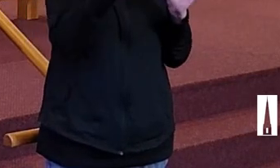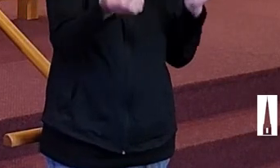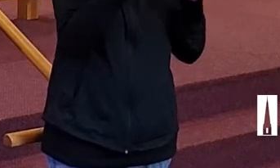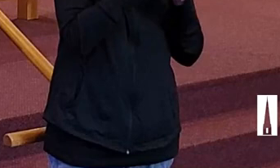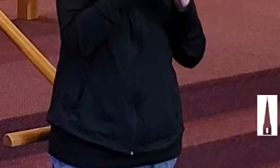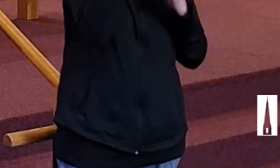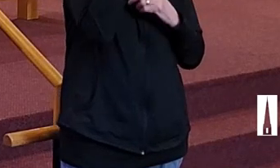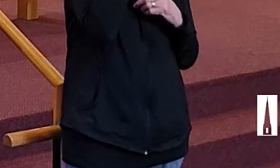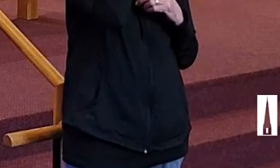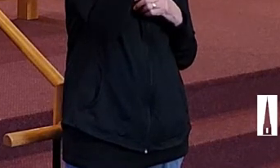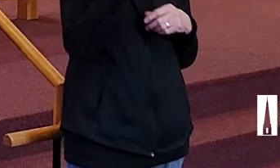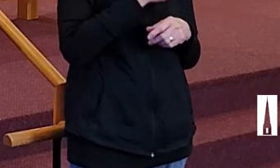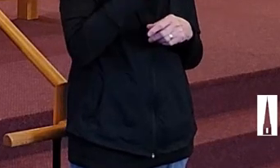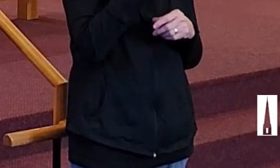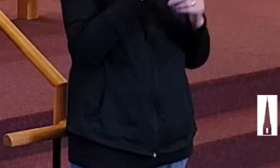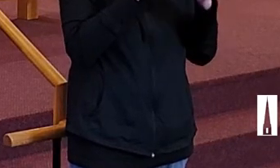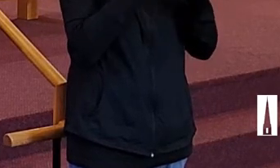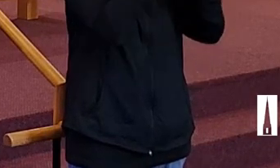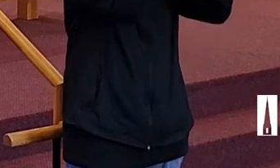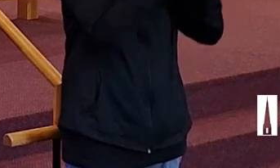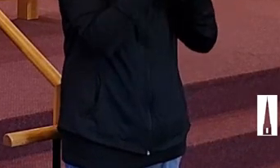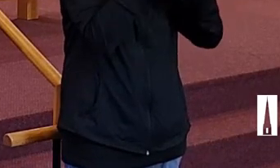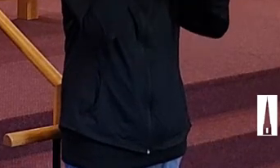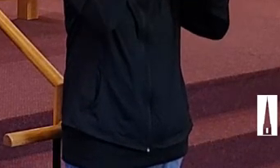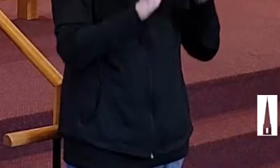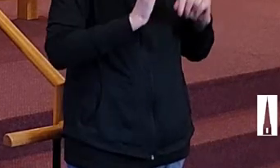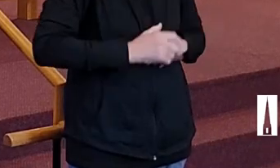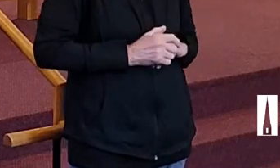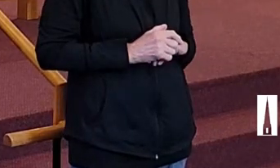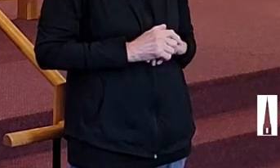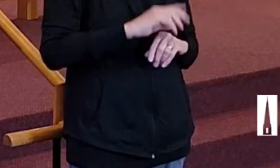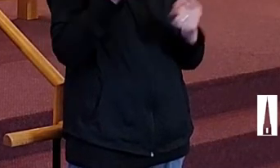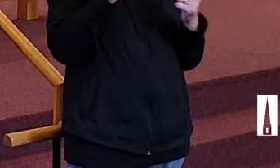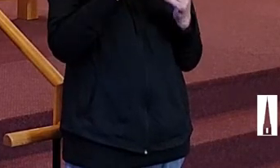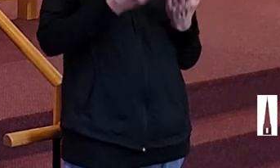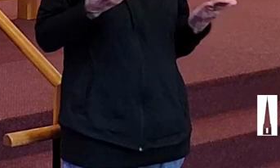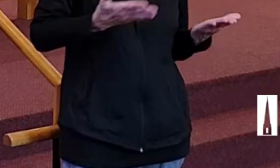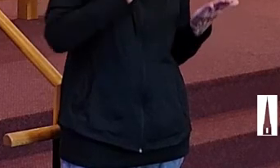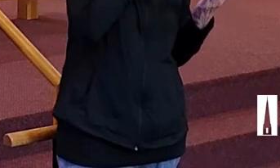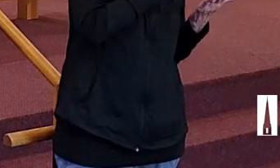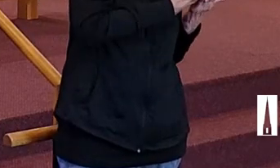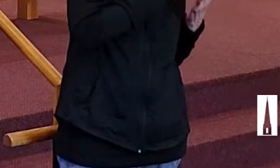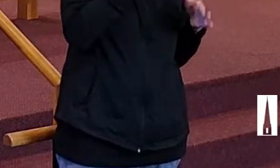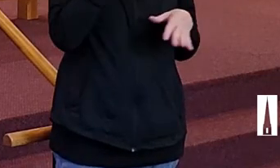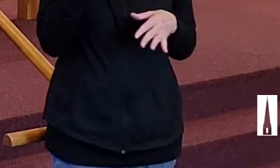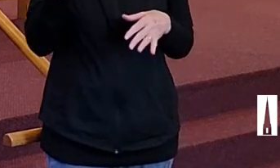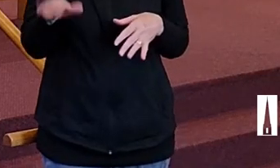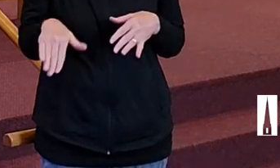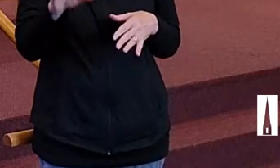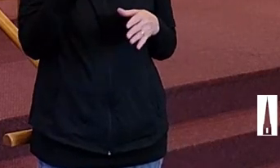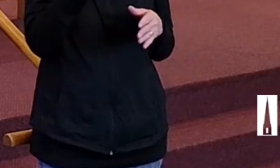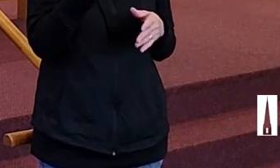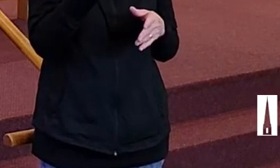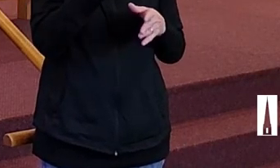should reach out to God. When things are good, when they're bad, and when they're everywhere in between.